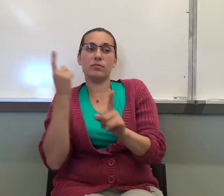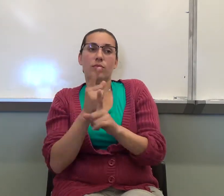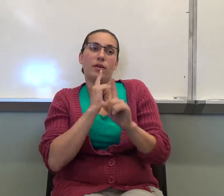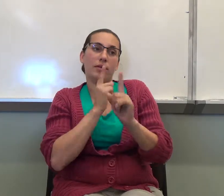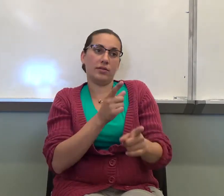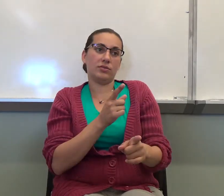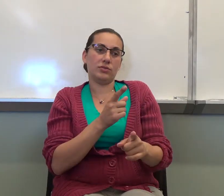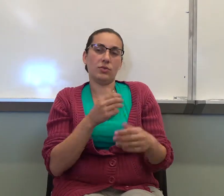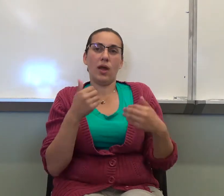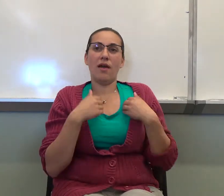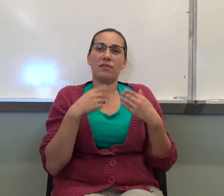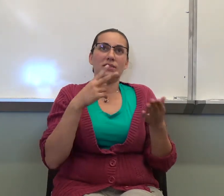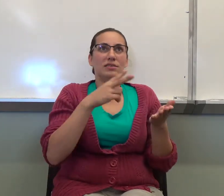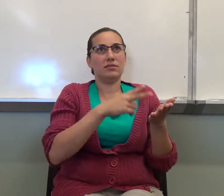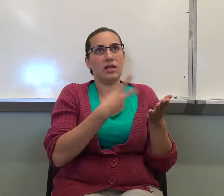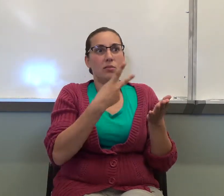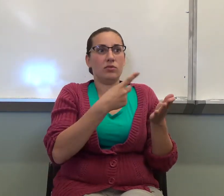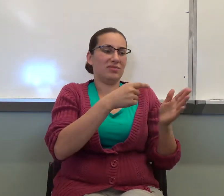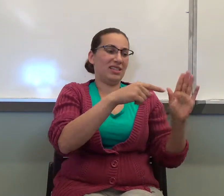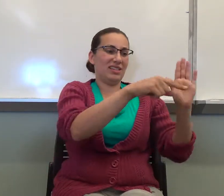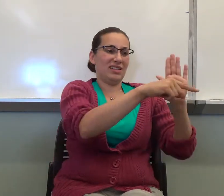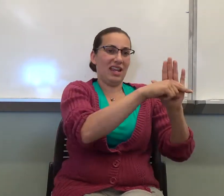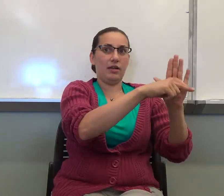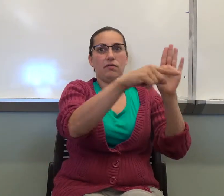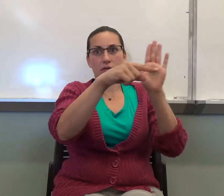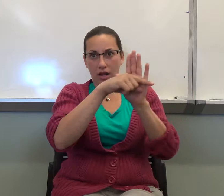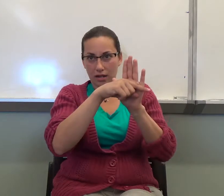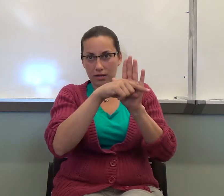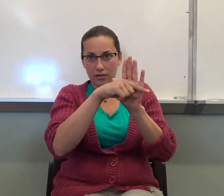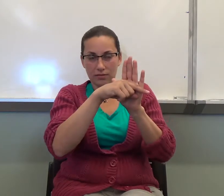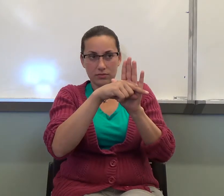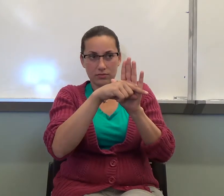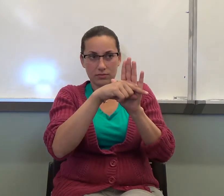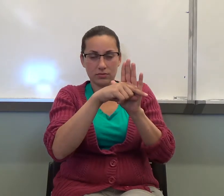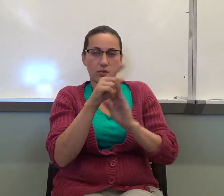double sign thing, which becomes x minus 2y minus 19.